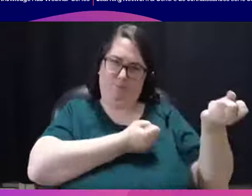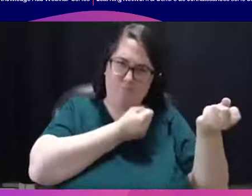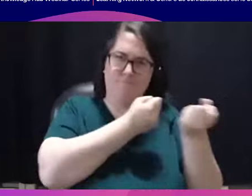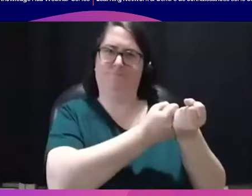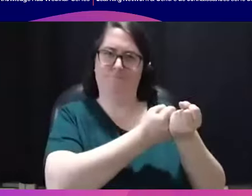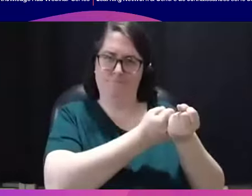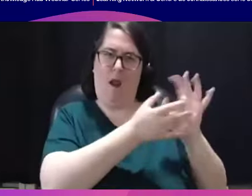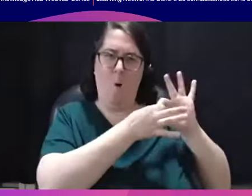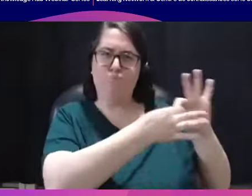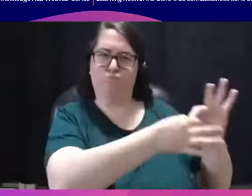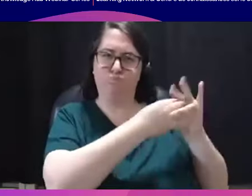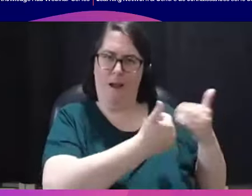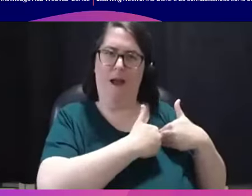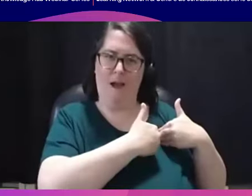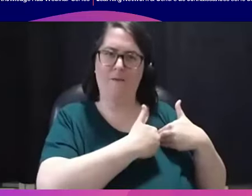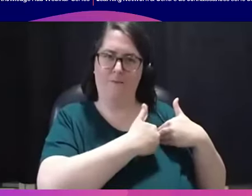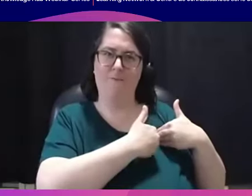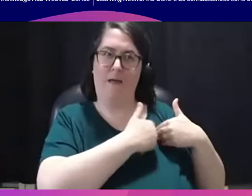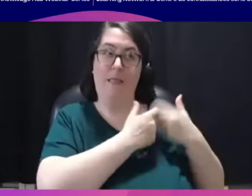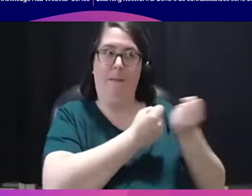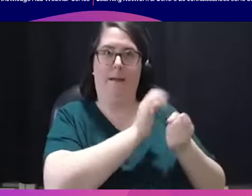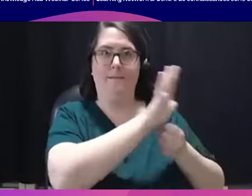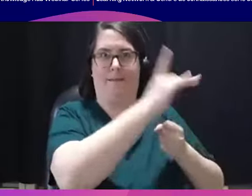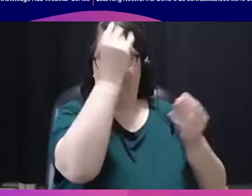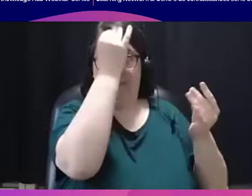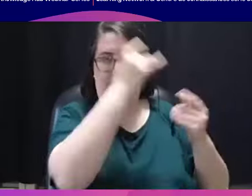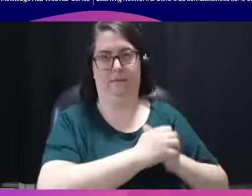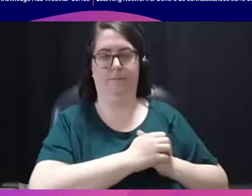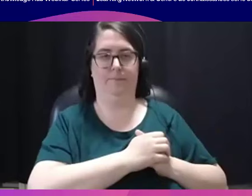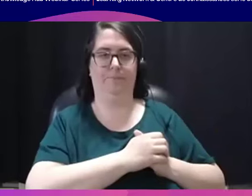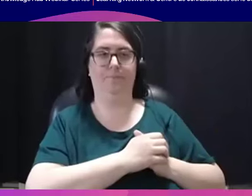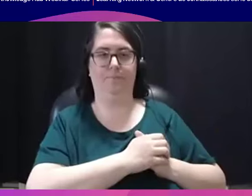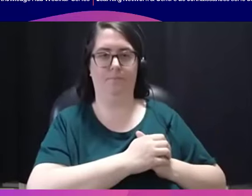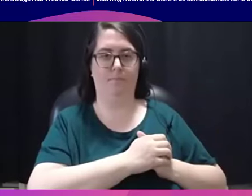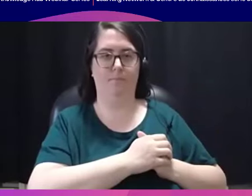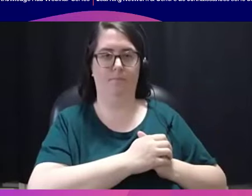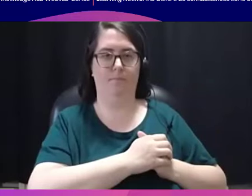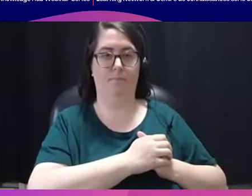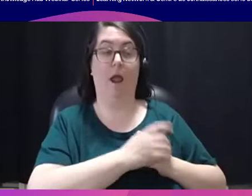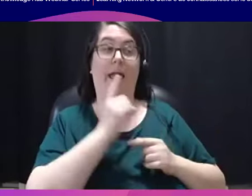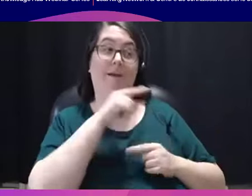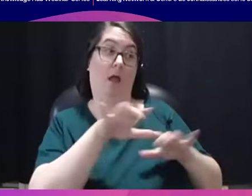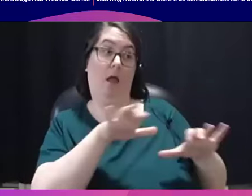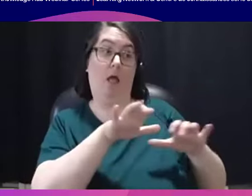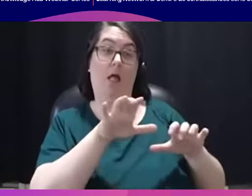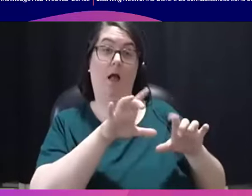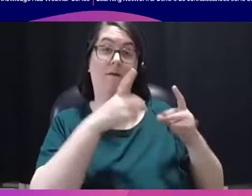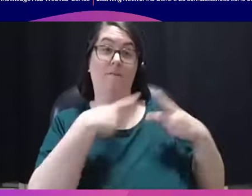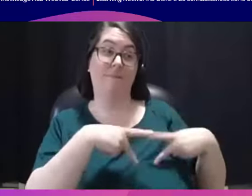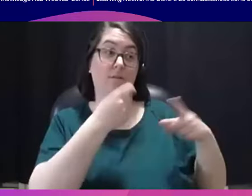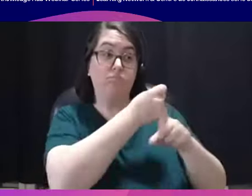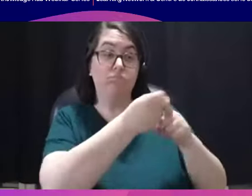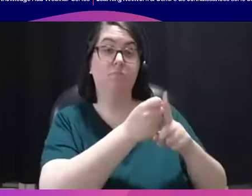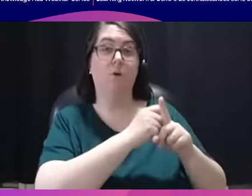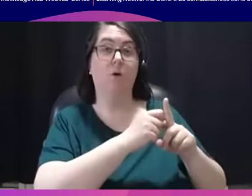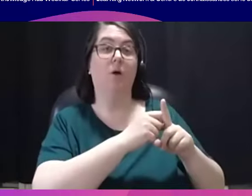kind of connectedness that informs their radicalization. Further, when these actors act out physically, we often dismiss the importance and